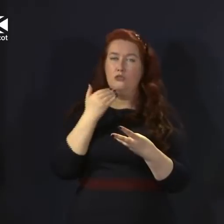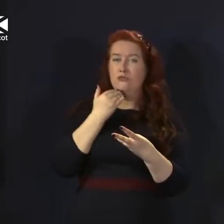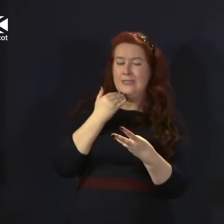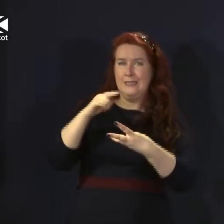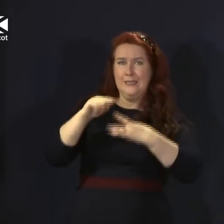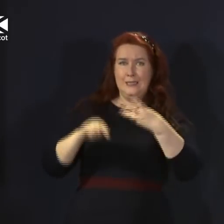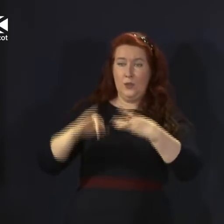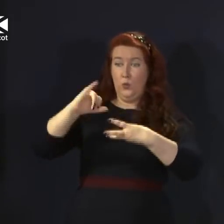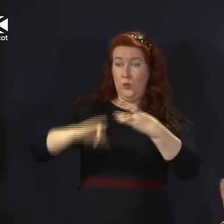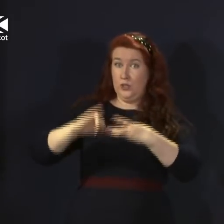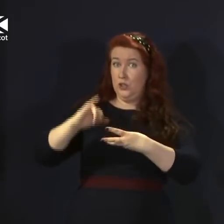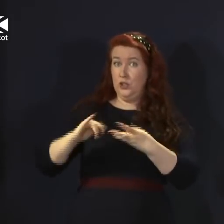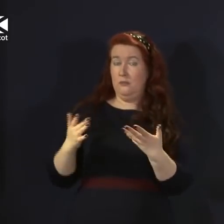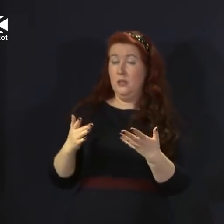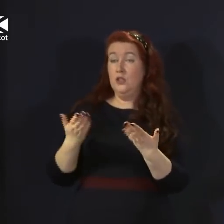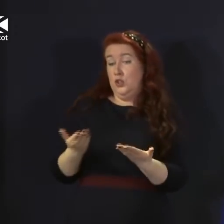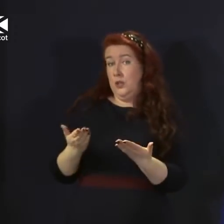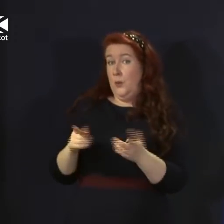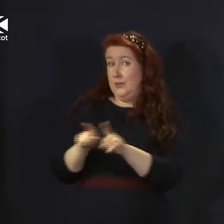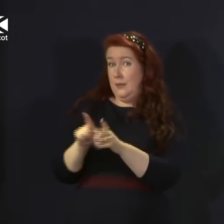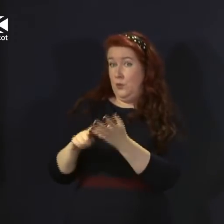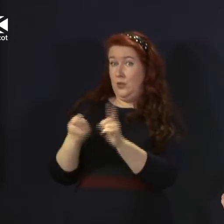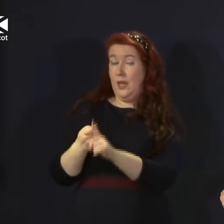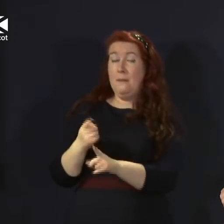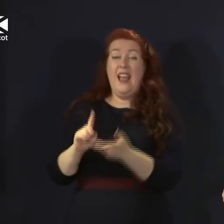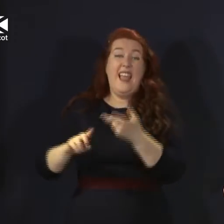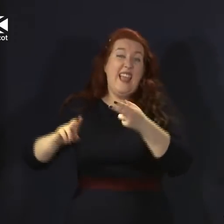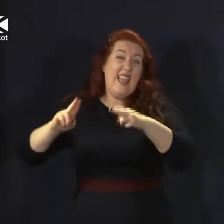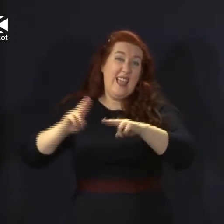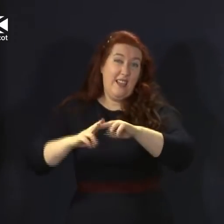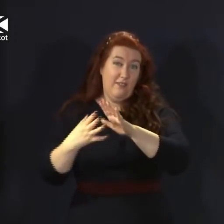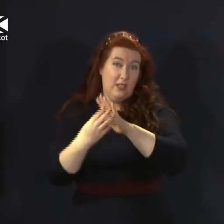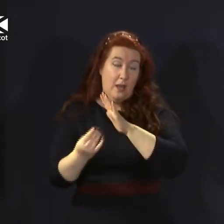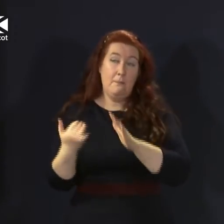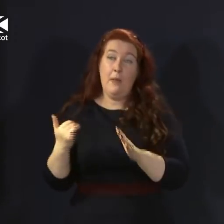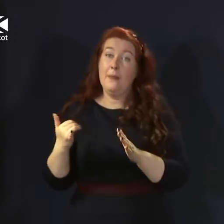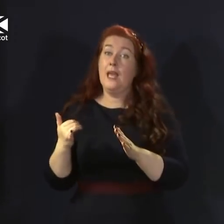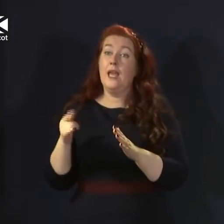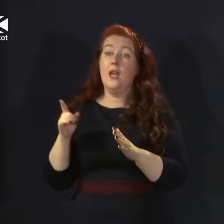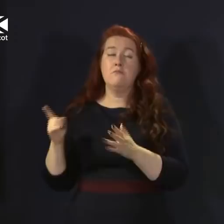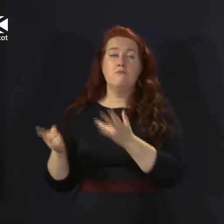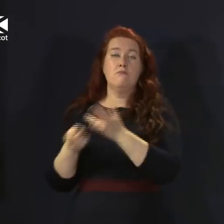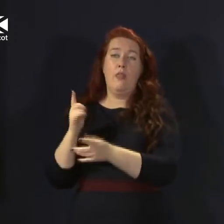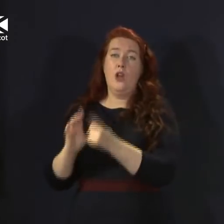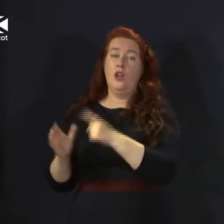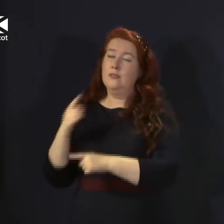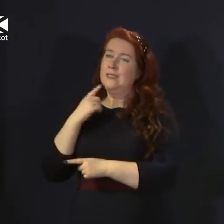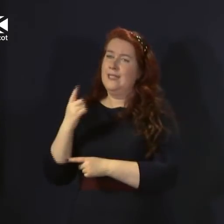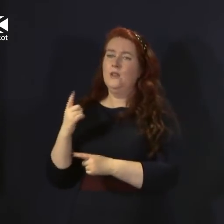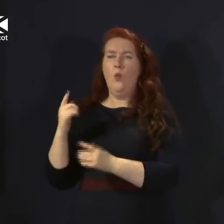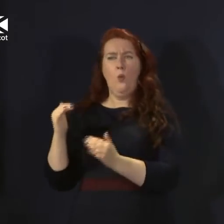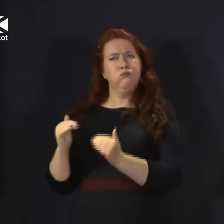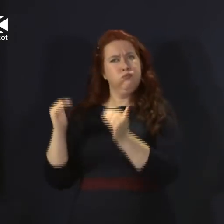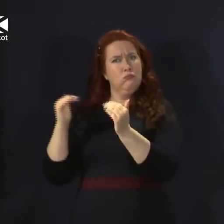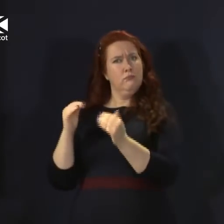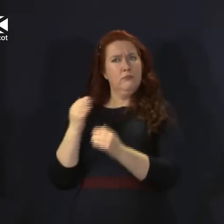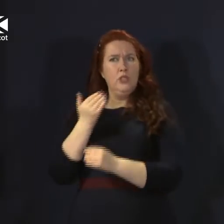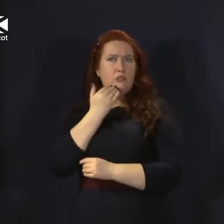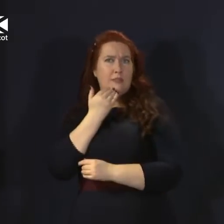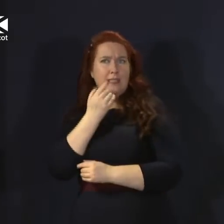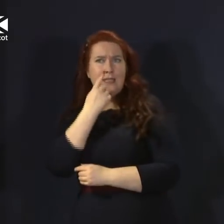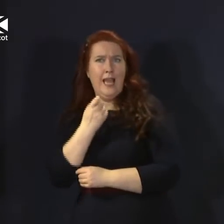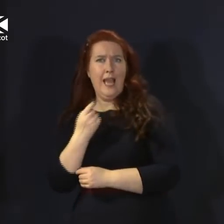If, and it is an if, another government in the UK was to take a decision to put a country into the green category that we thought was